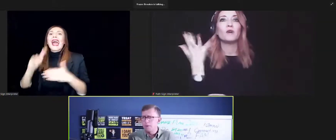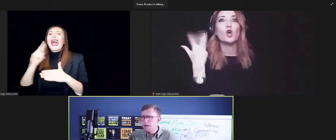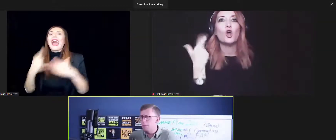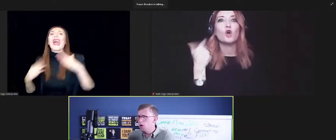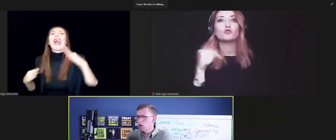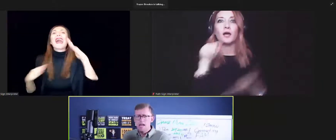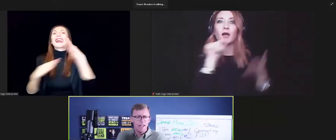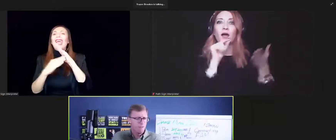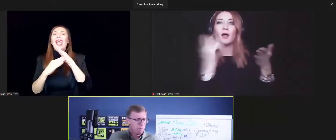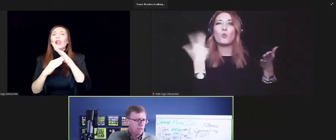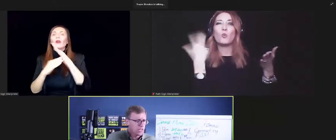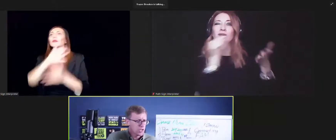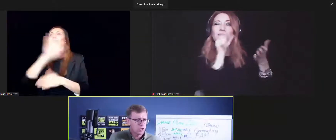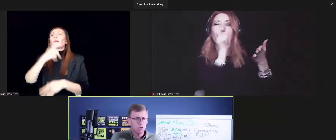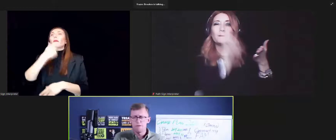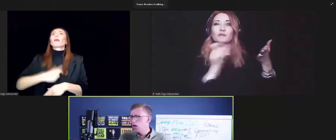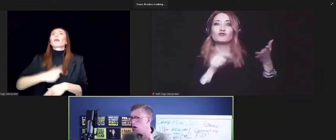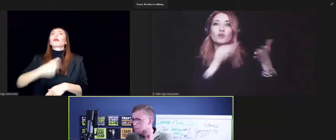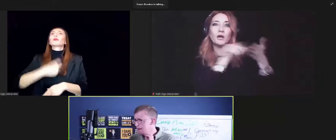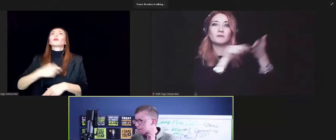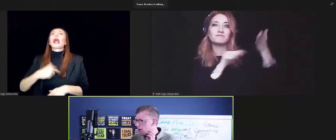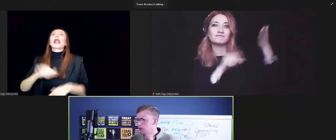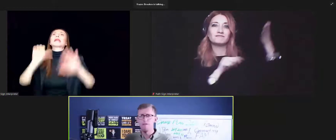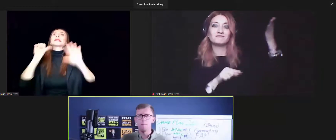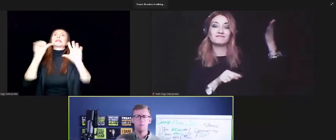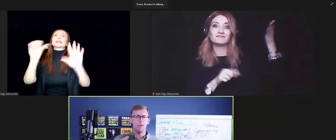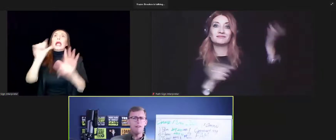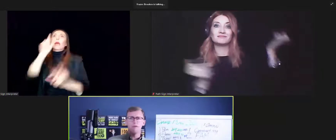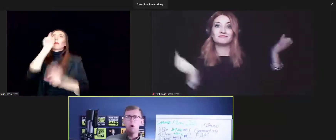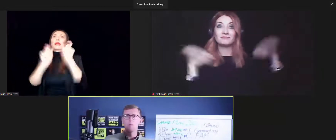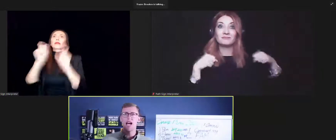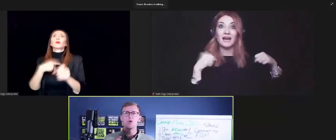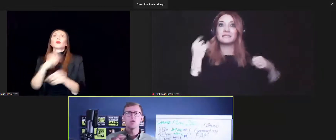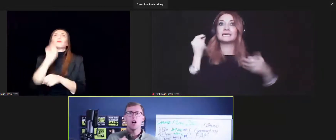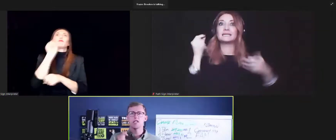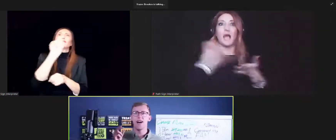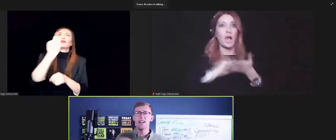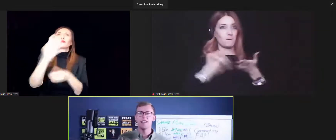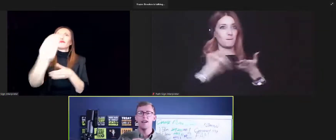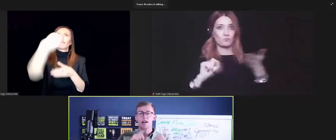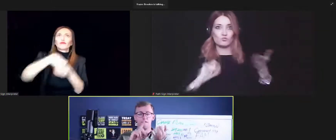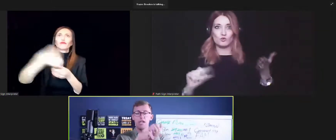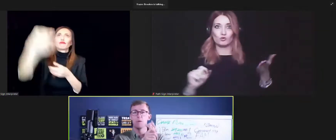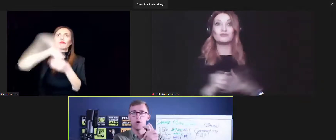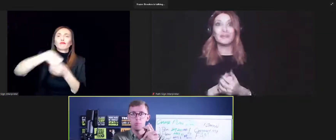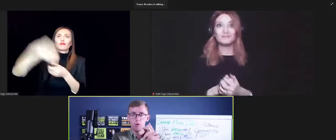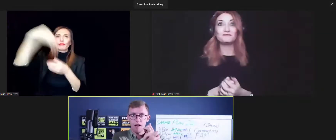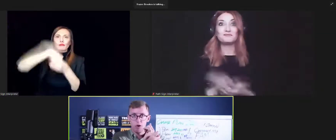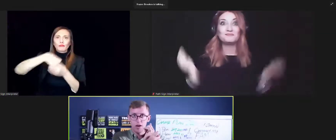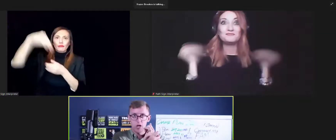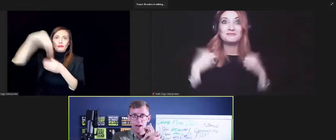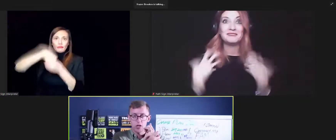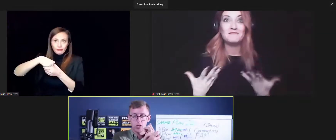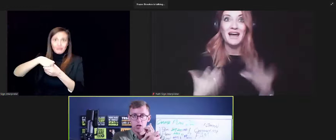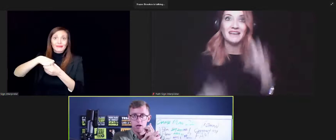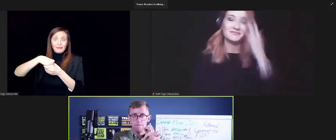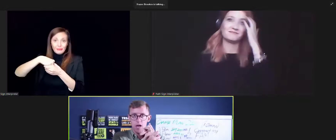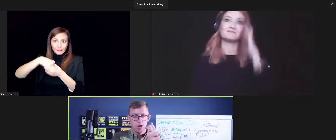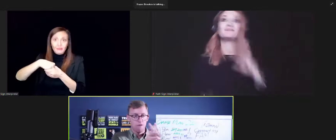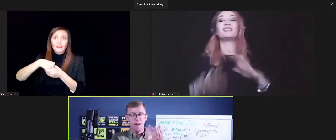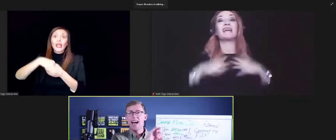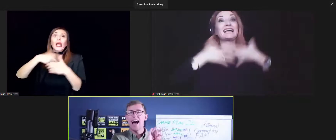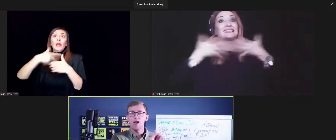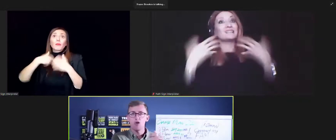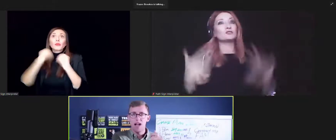find people, different places to follow people, different platforms, and you start to find Facebook groups around your interests.